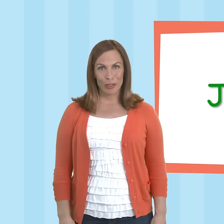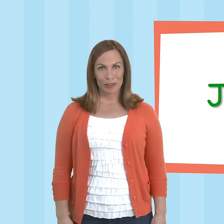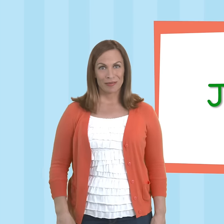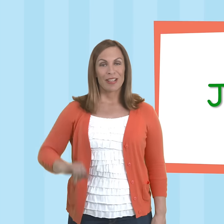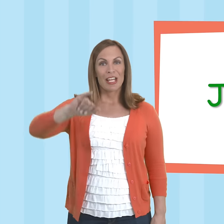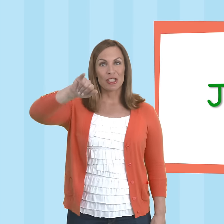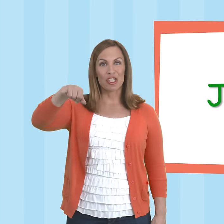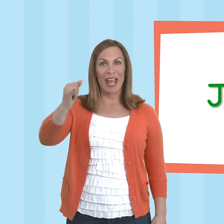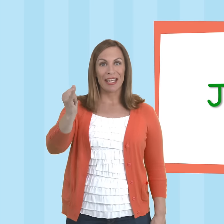Jupiter,